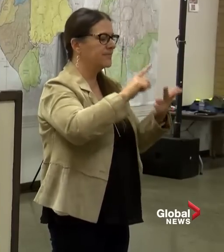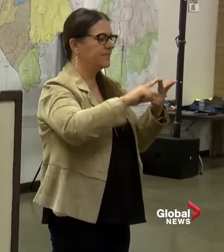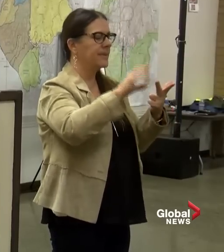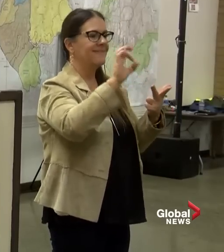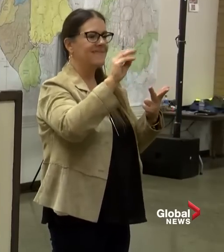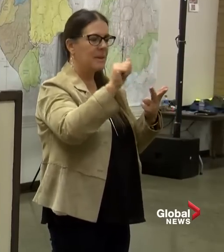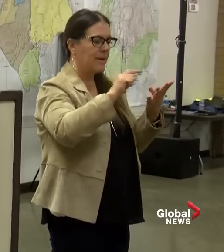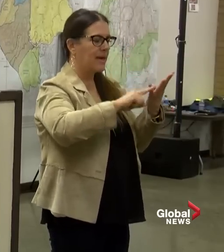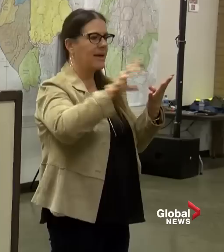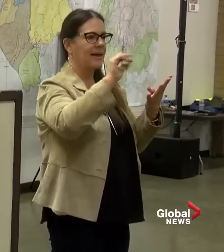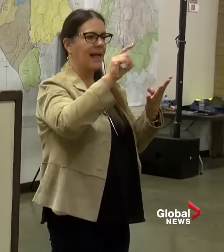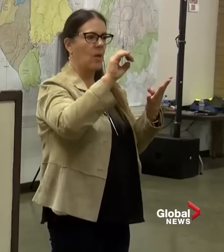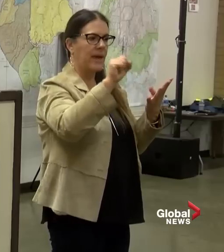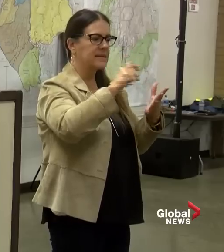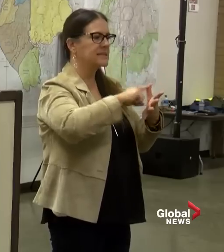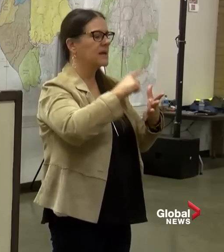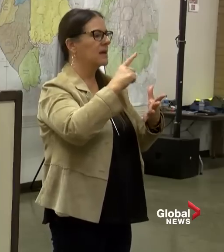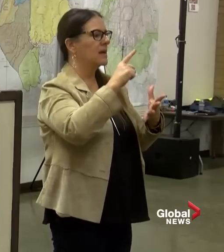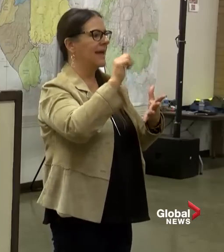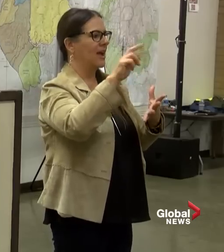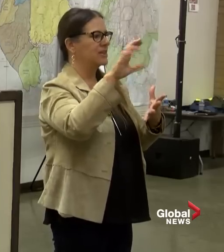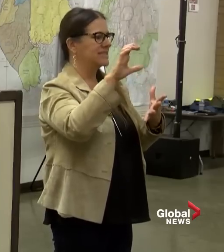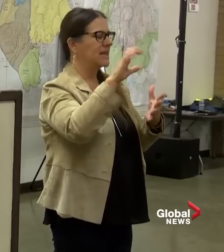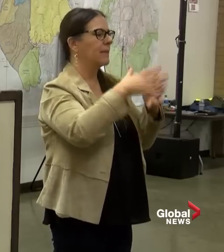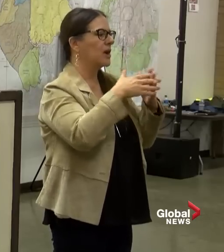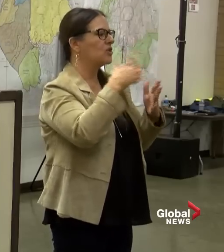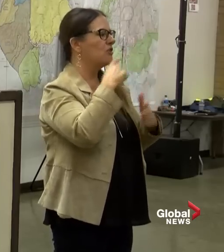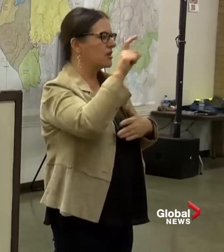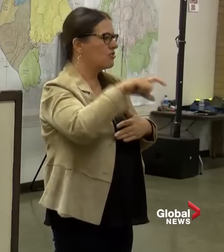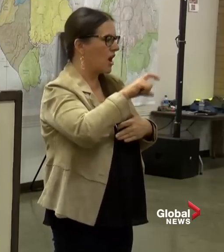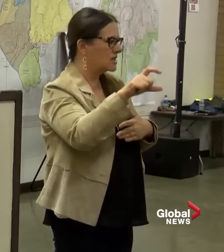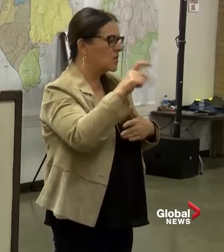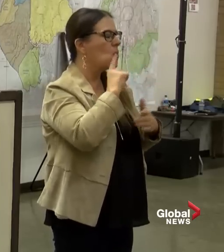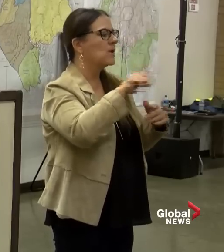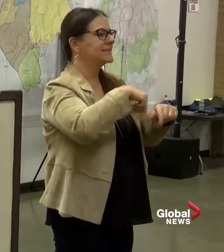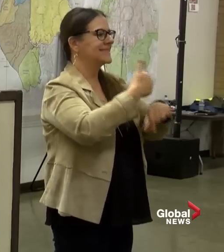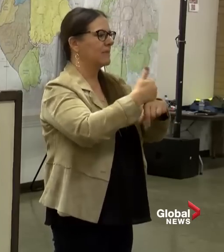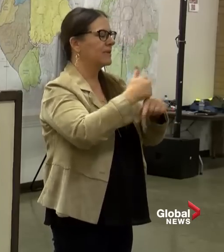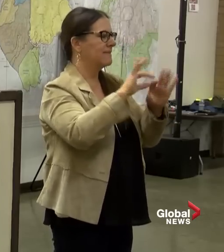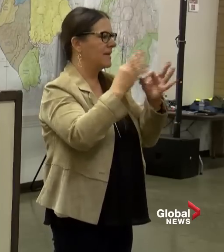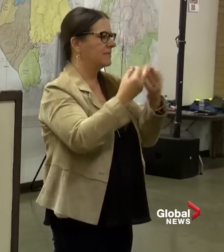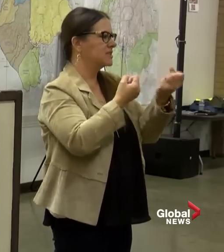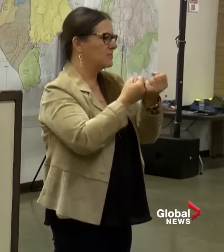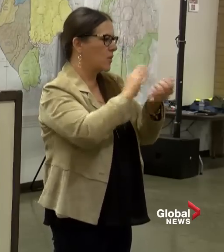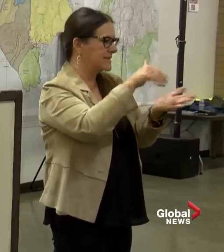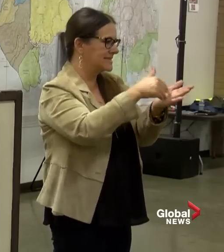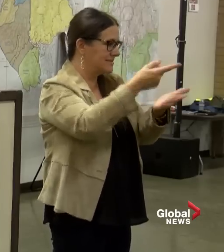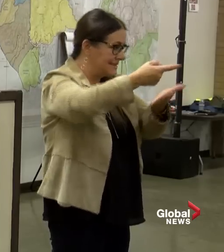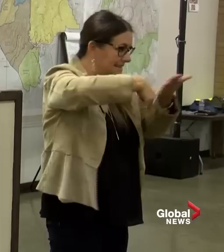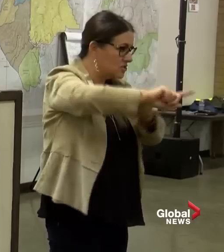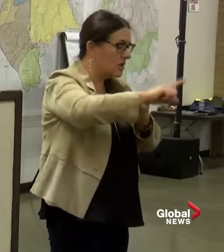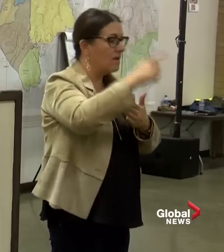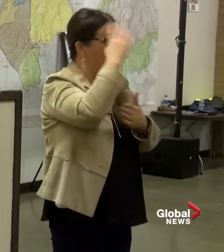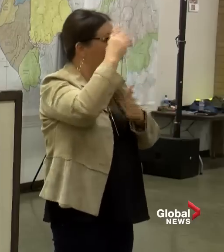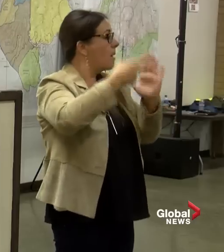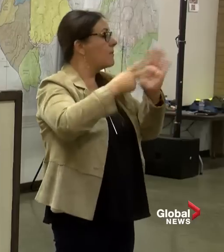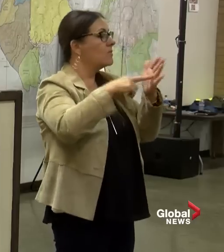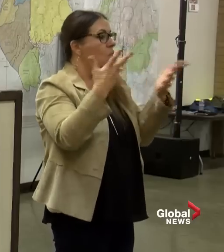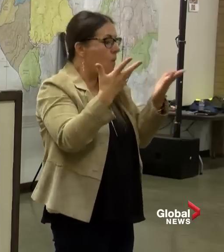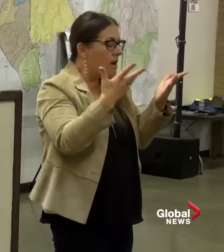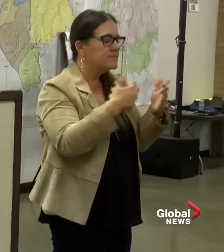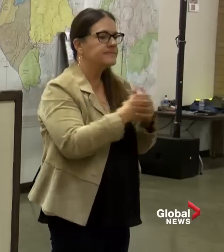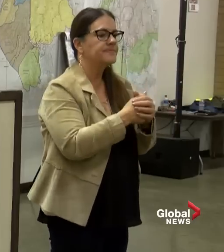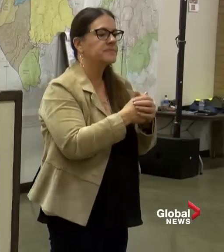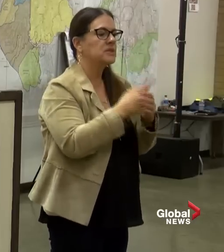and the American Red Cross, will be opening a family support center next week. The purpose of the Family Support Center is